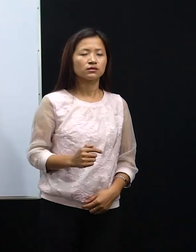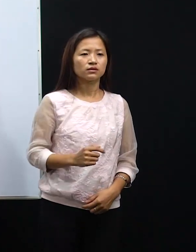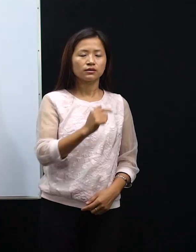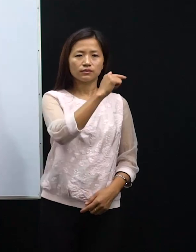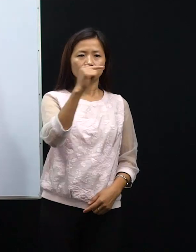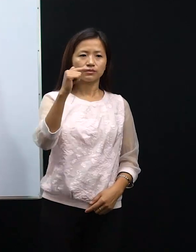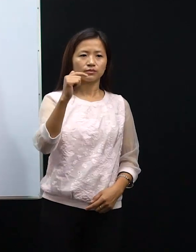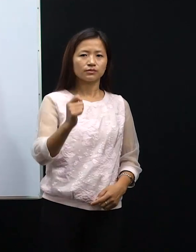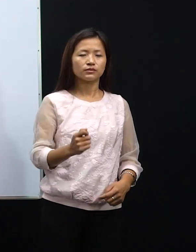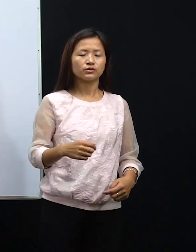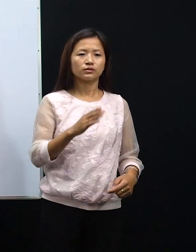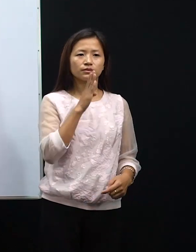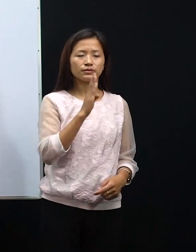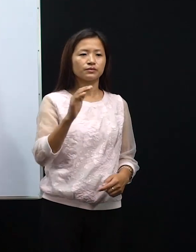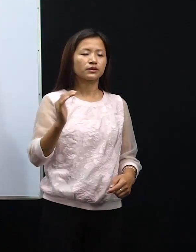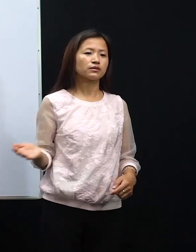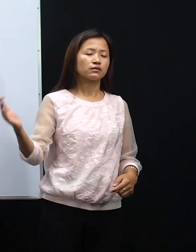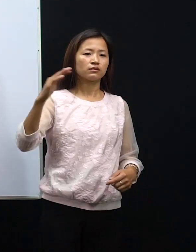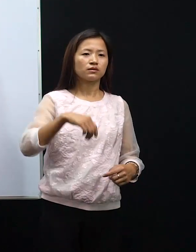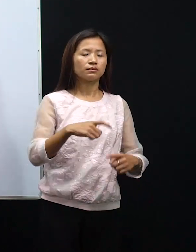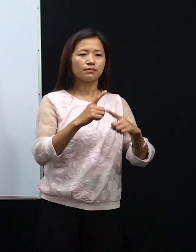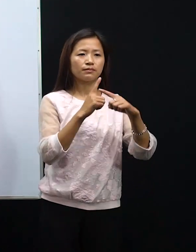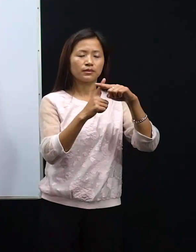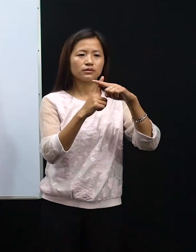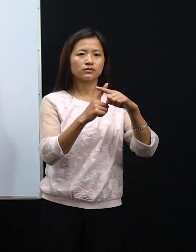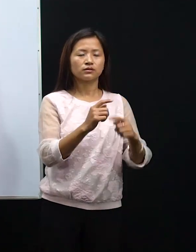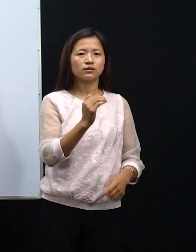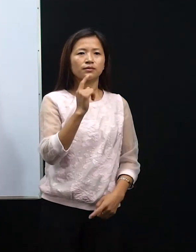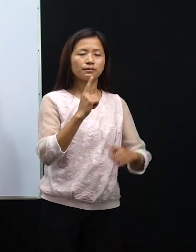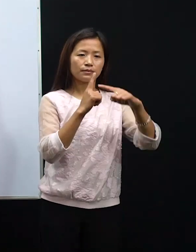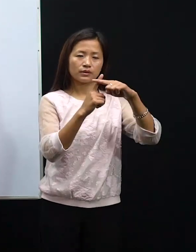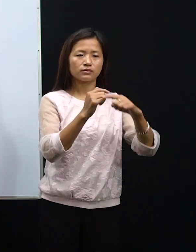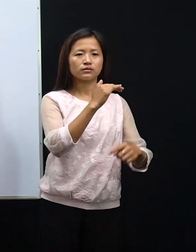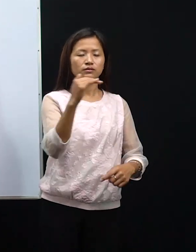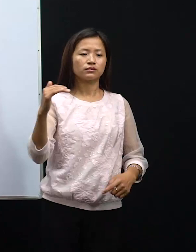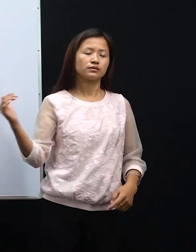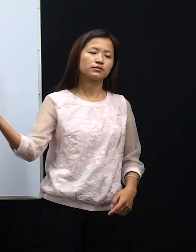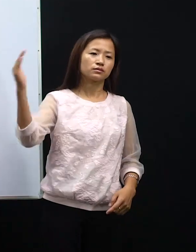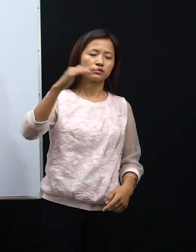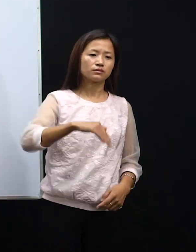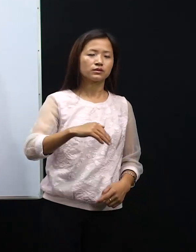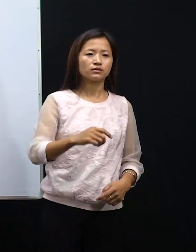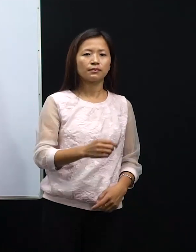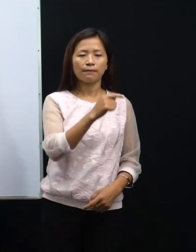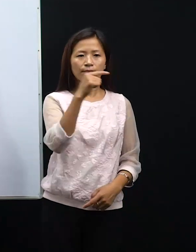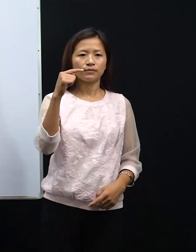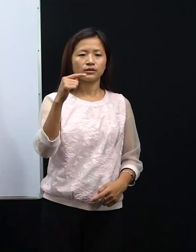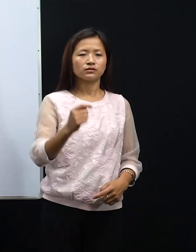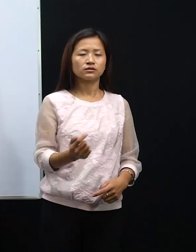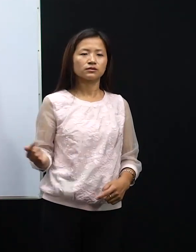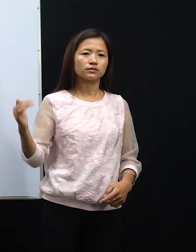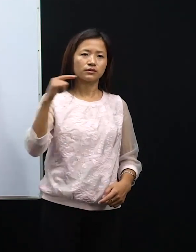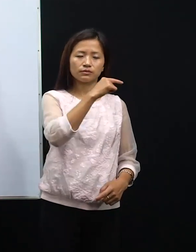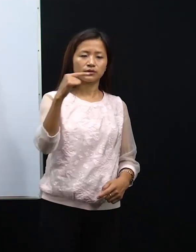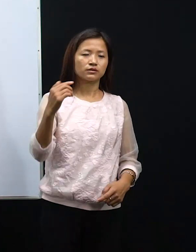will become plus. Plus, so it will become minus. Minus, it will become plus. Alright?